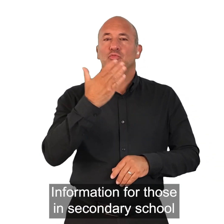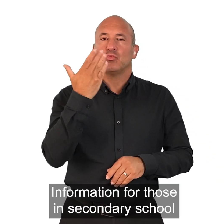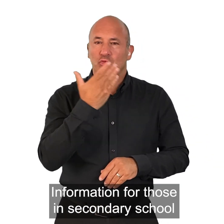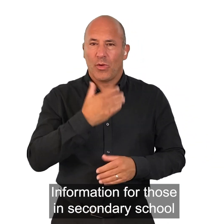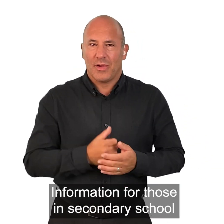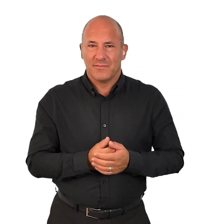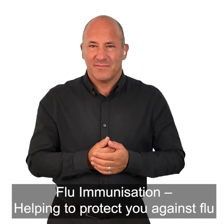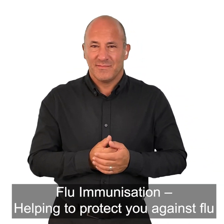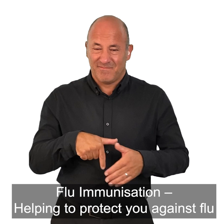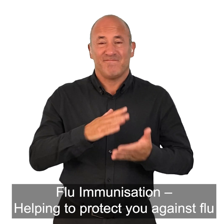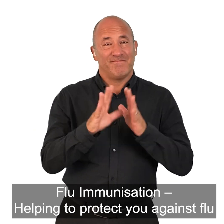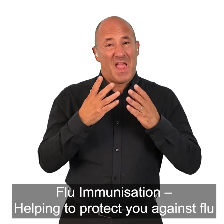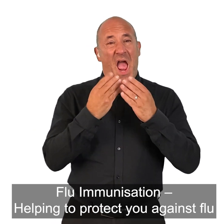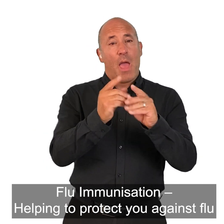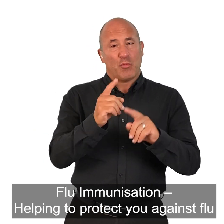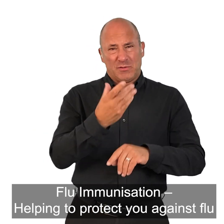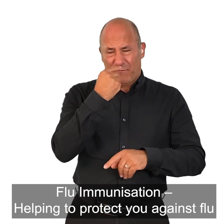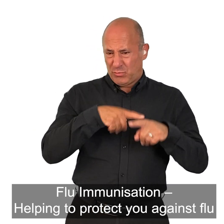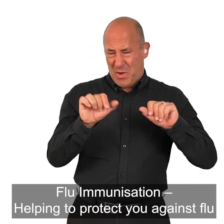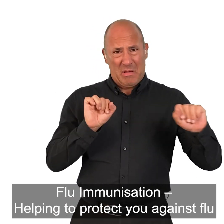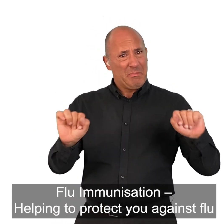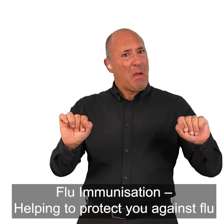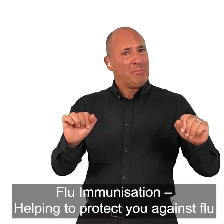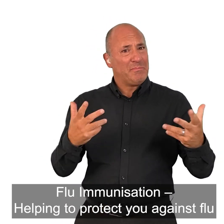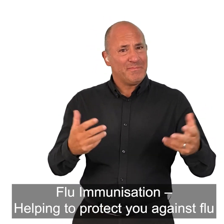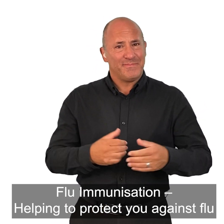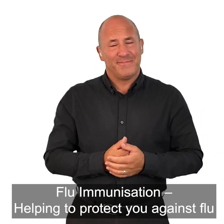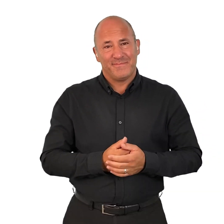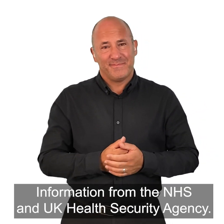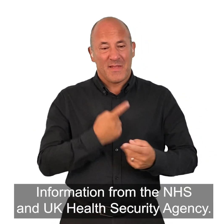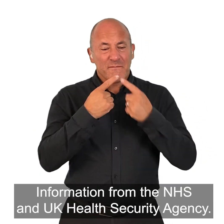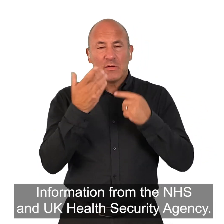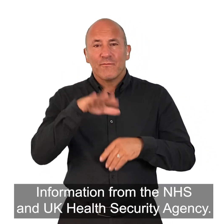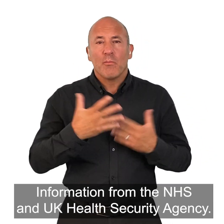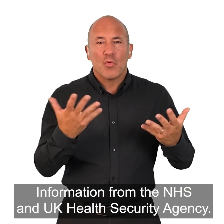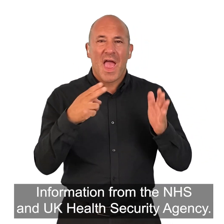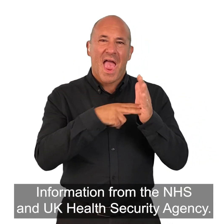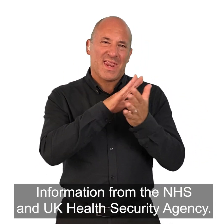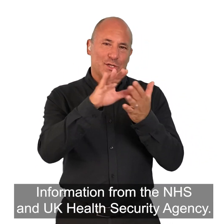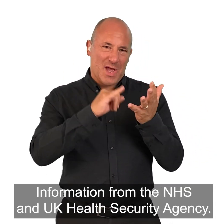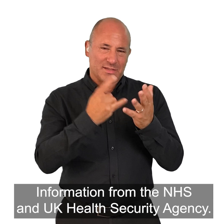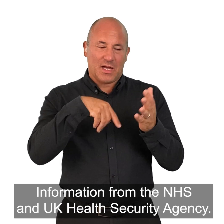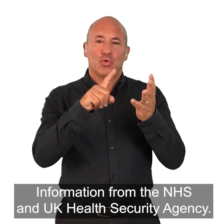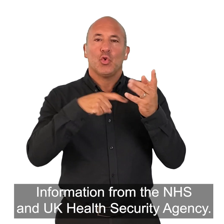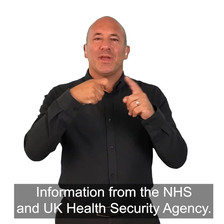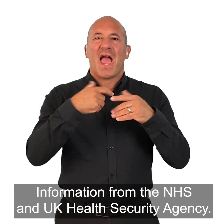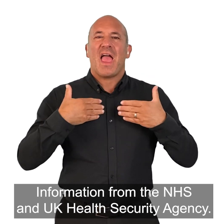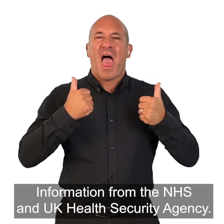secondary school. Flu immunisation, helping to protect you against flu. Information from the NHS and